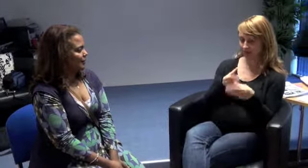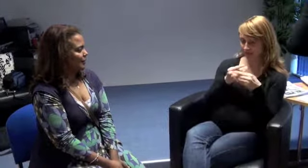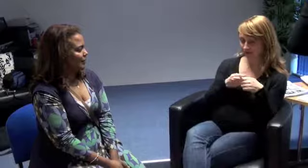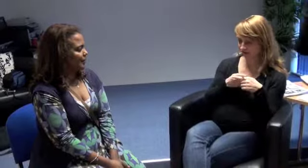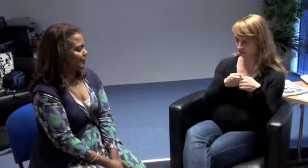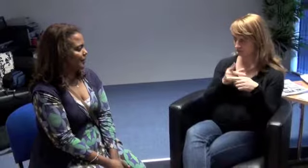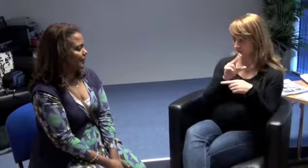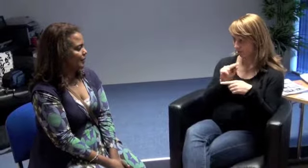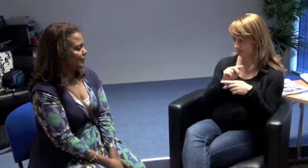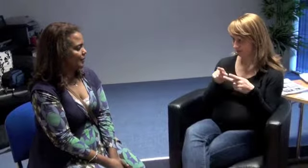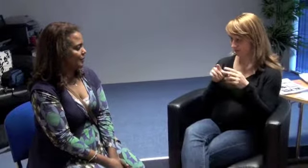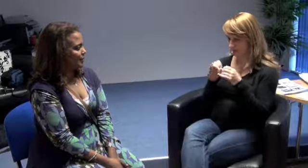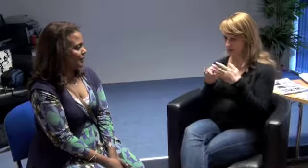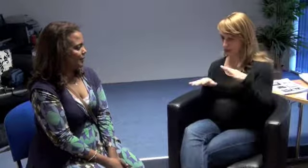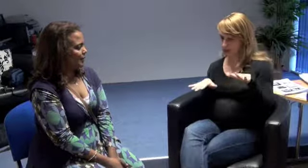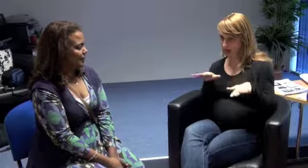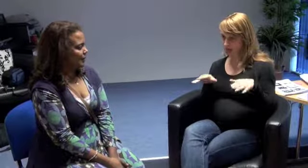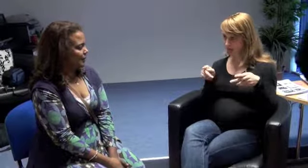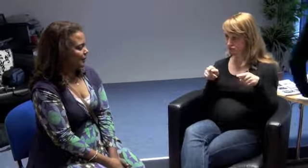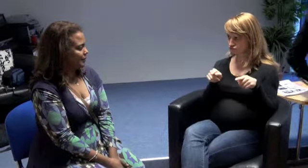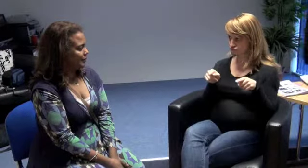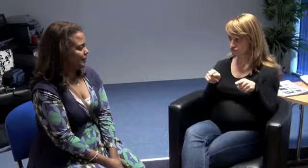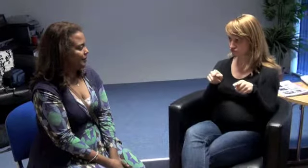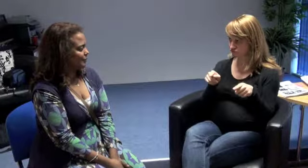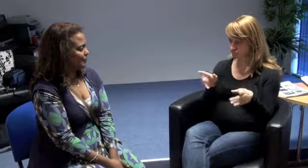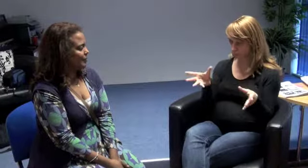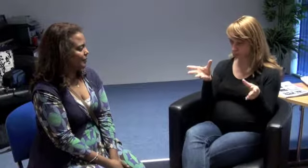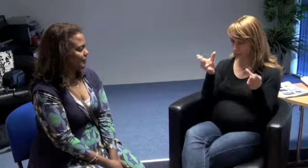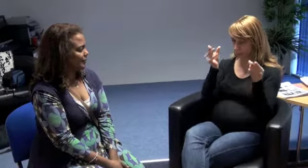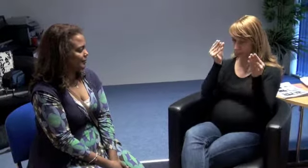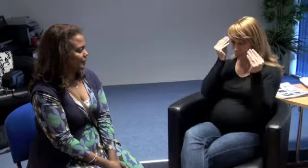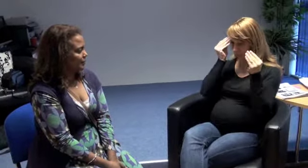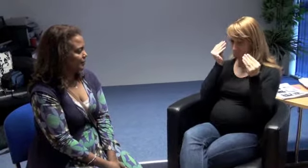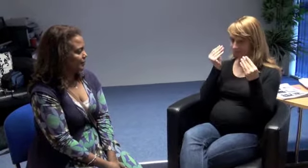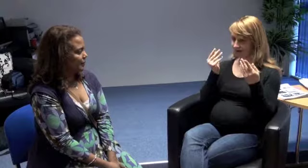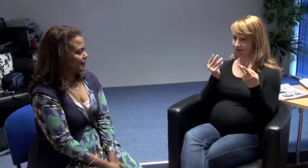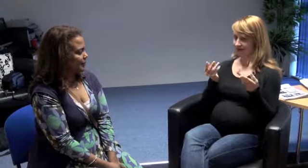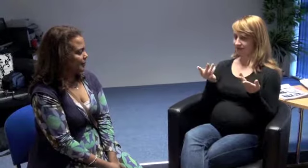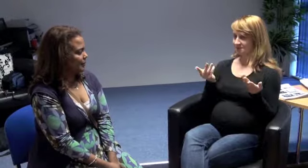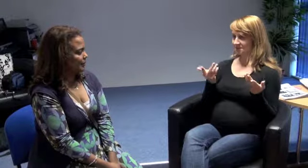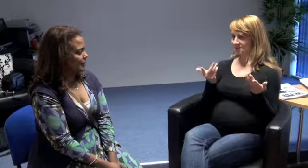here. And at the same time I was studying English. So I learned them in parallel, the 2 languages.